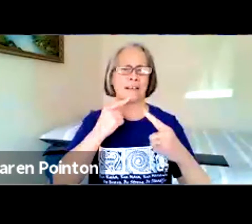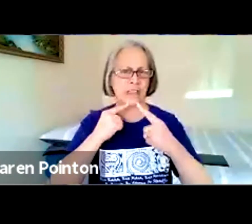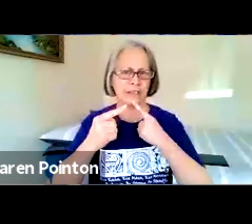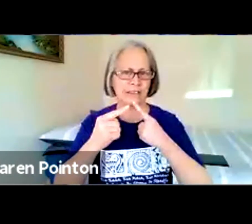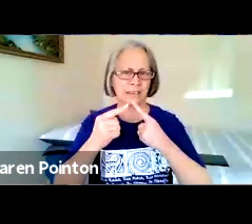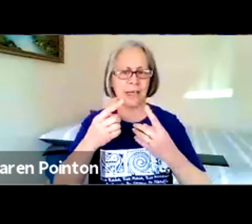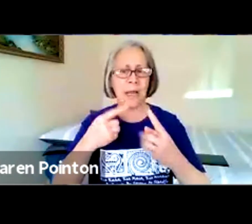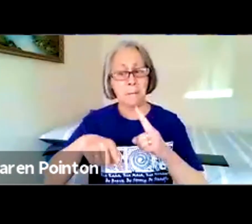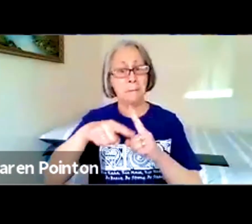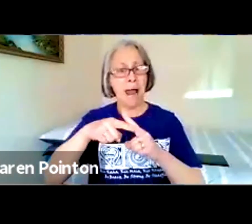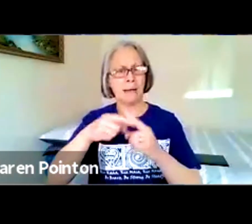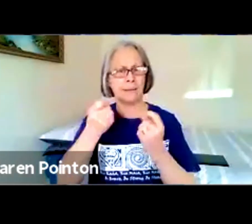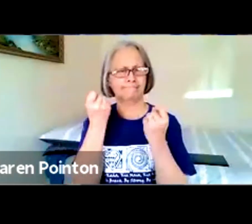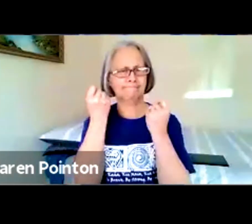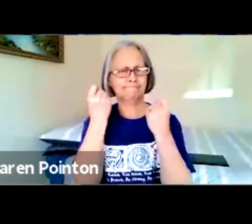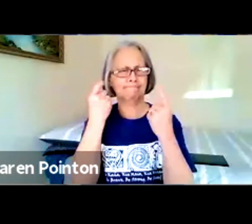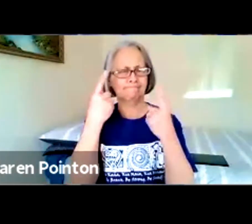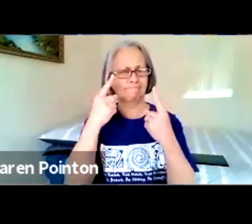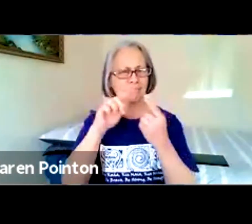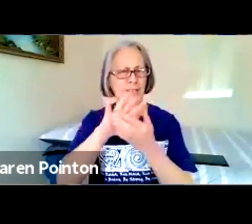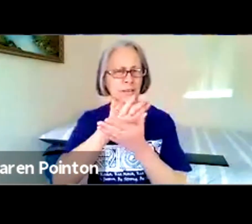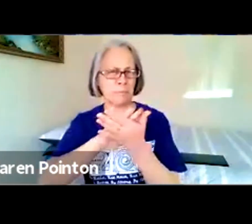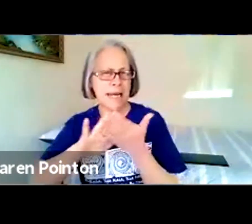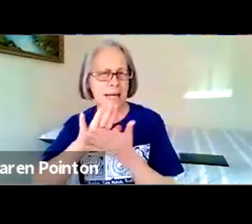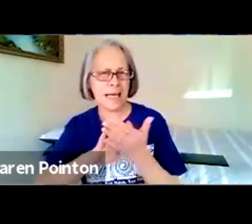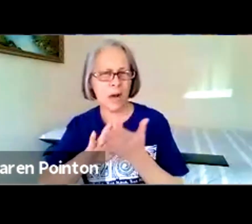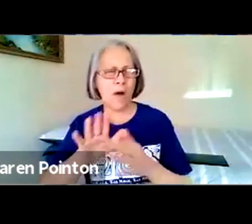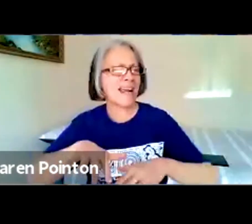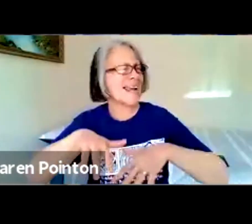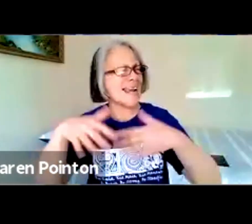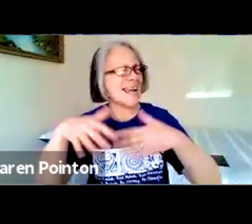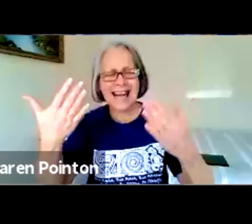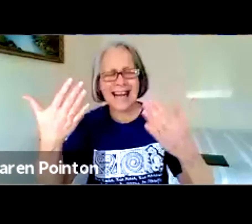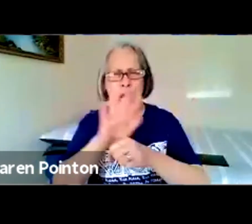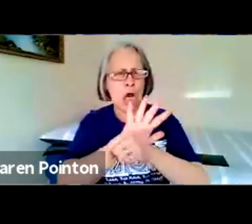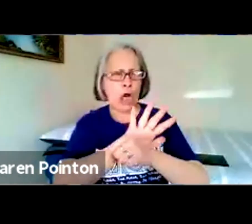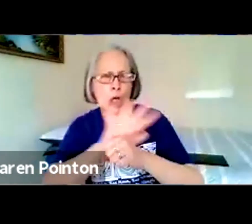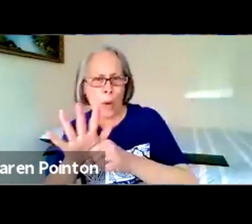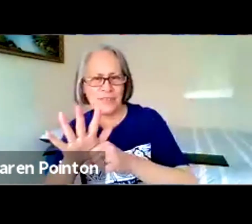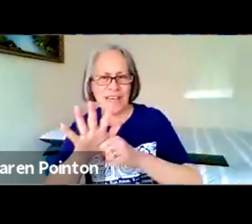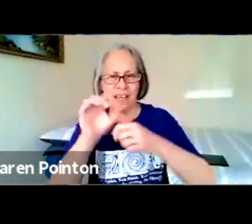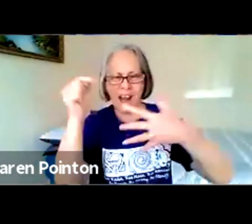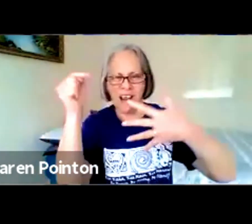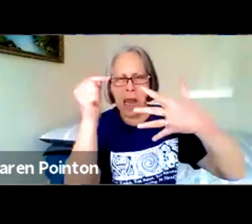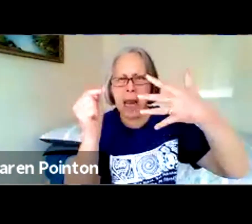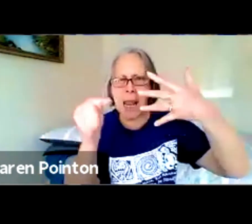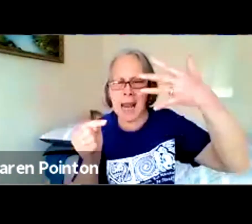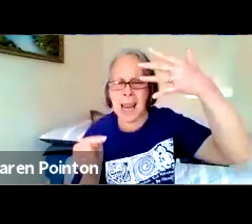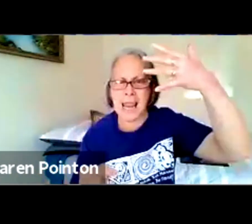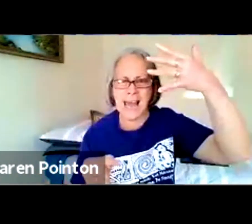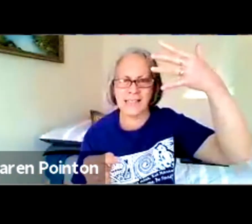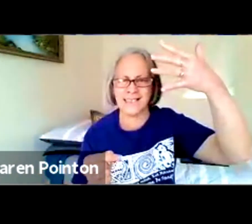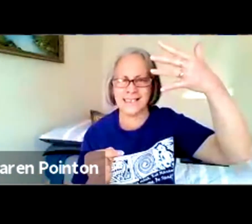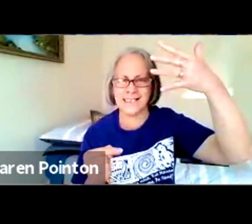that they are empowered to be able to make their own decisions and understand the information that's coming at them? So anything linked